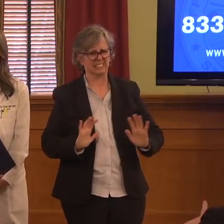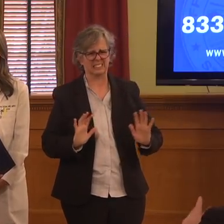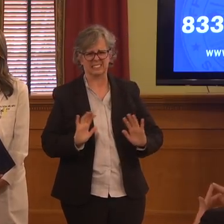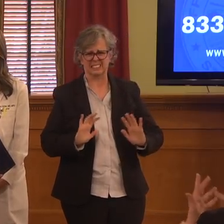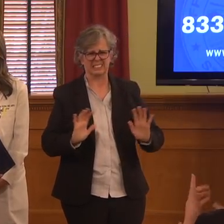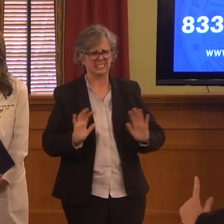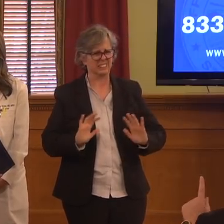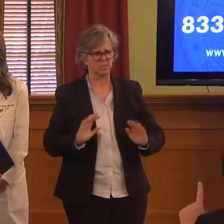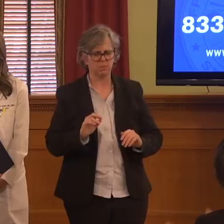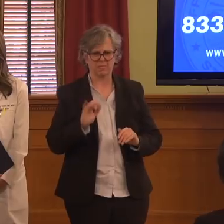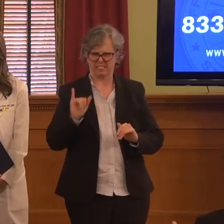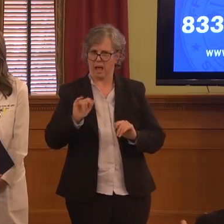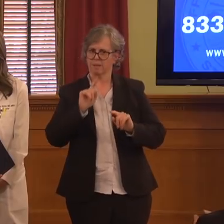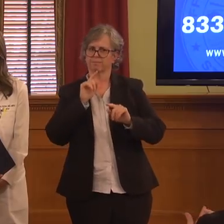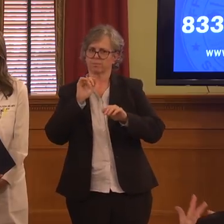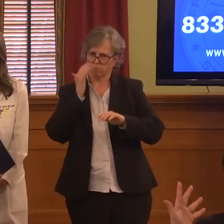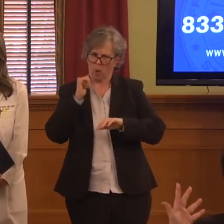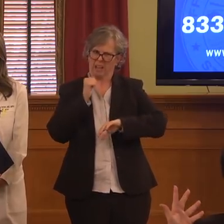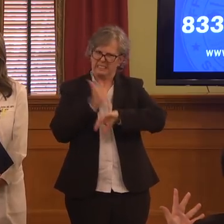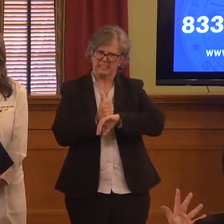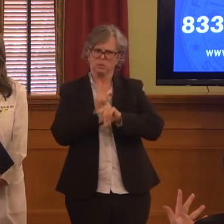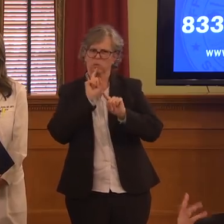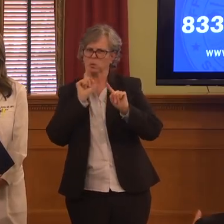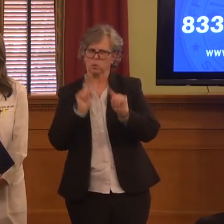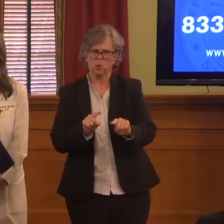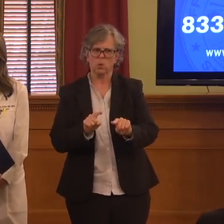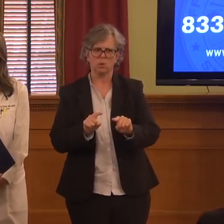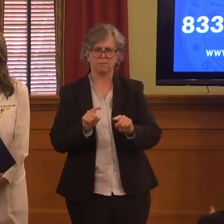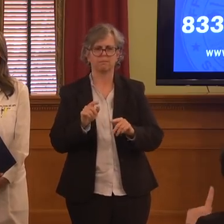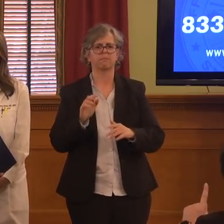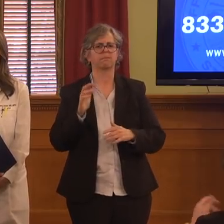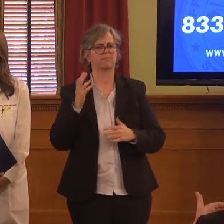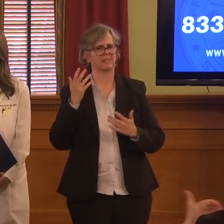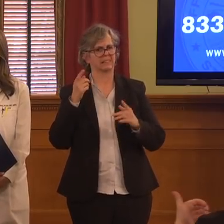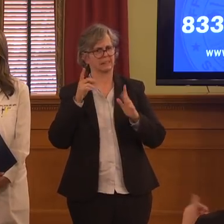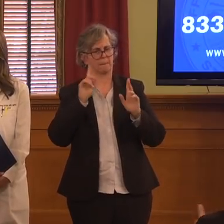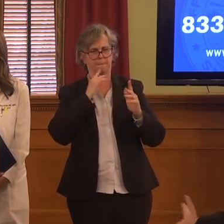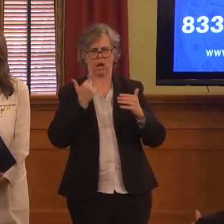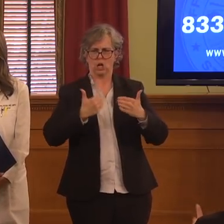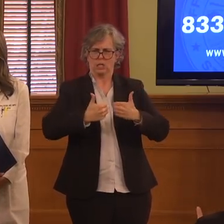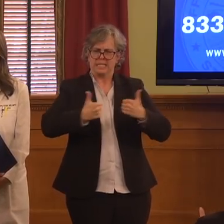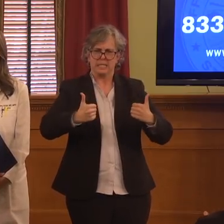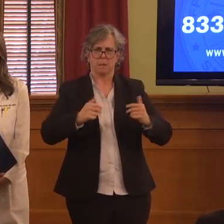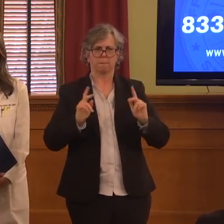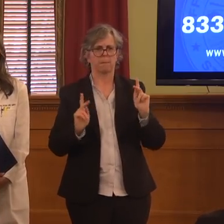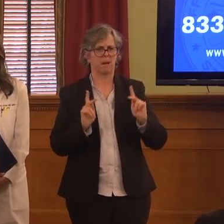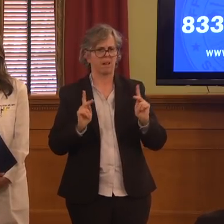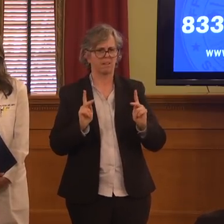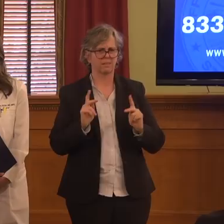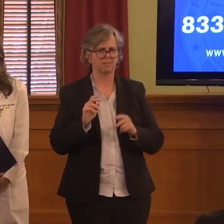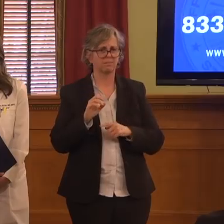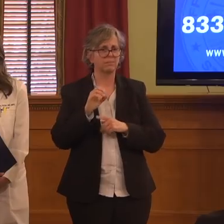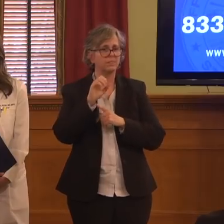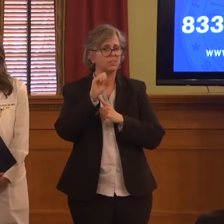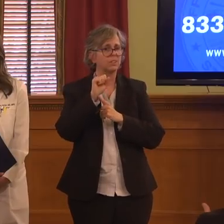about is putting separation between people, social distancing.